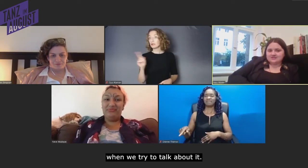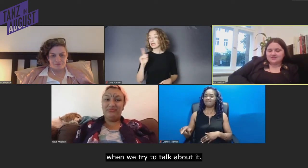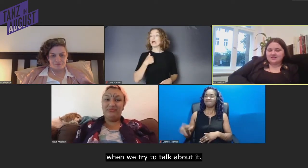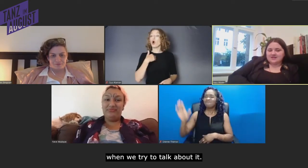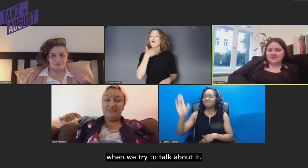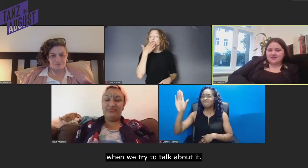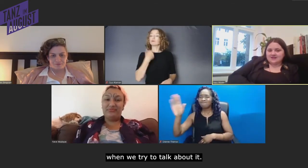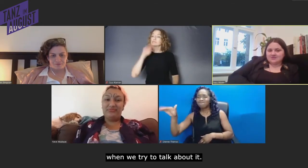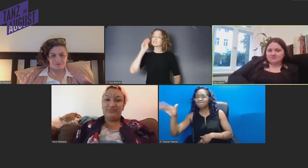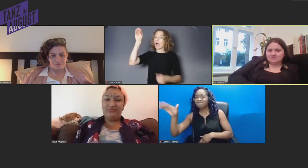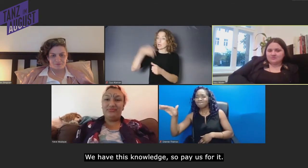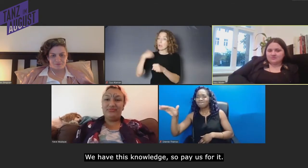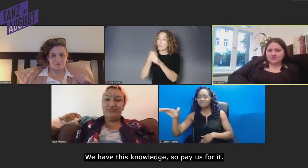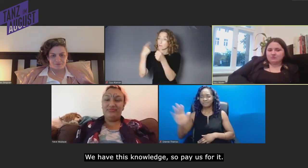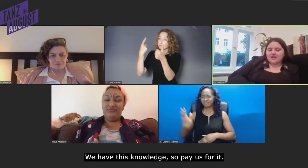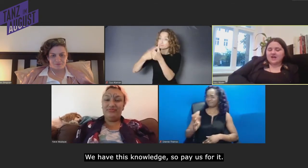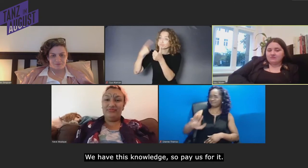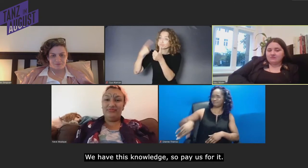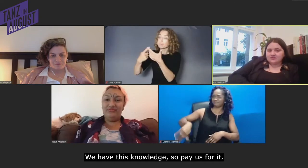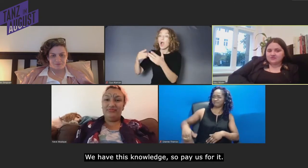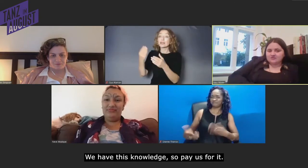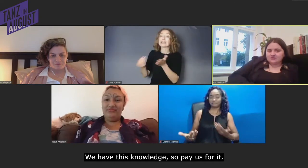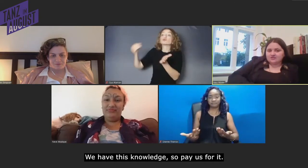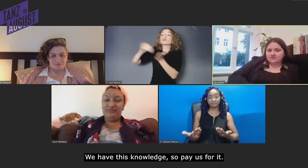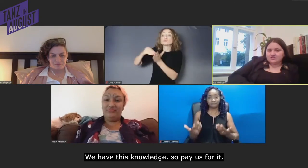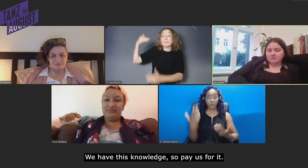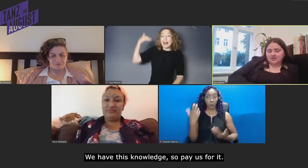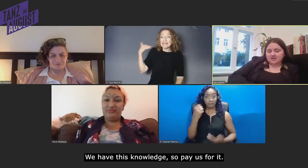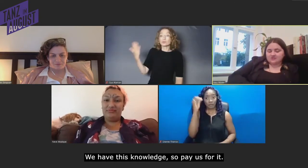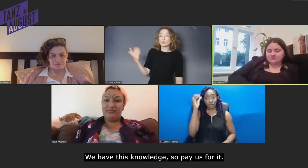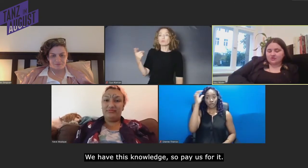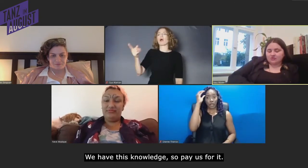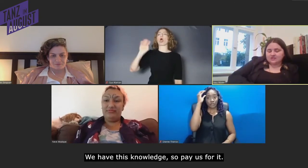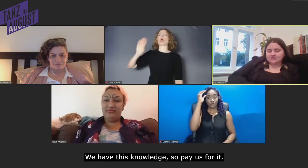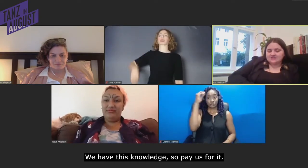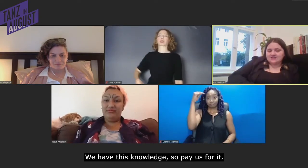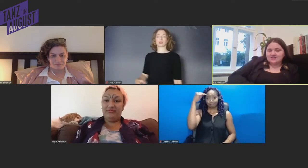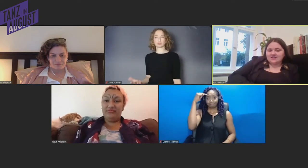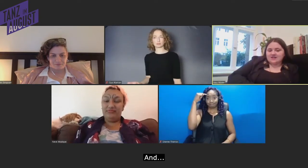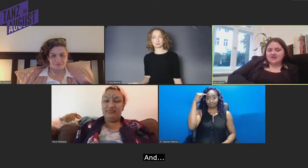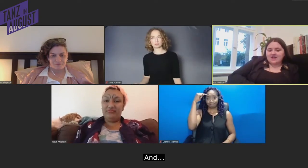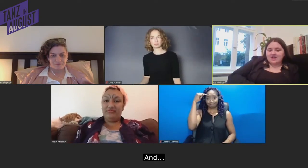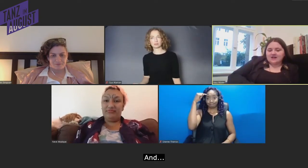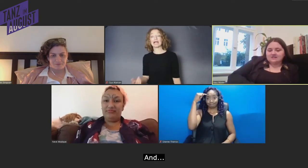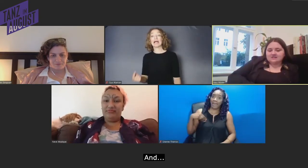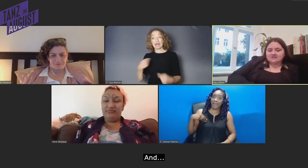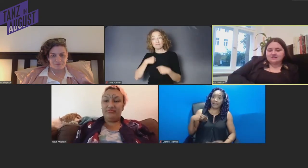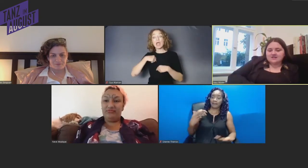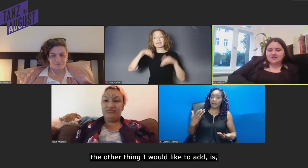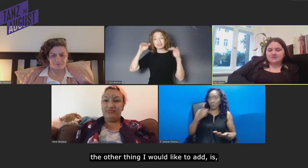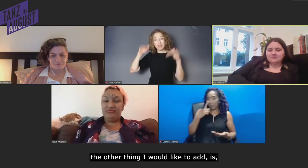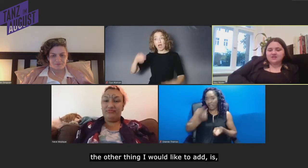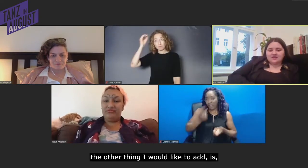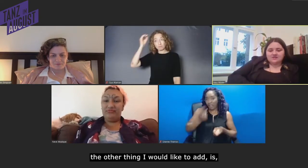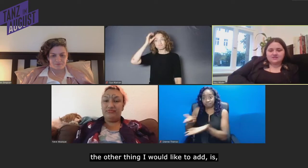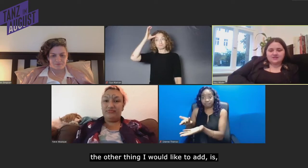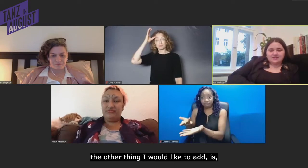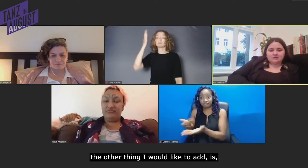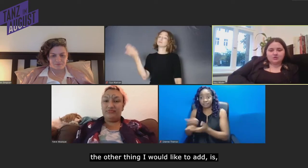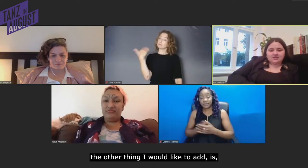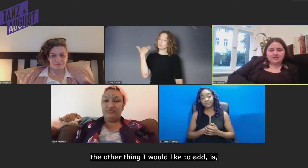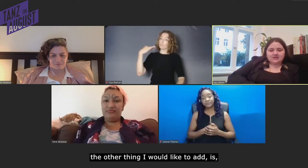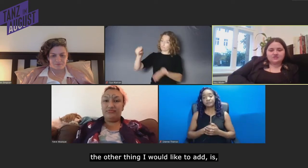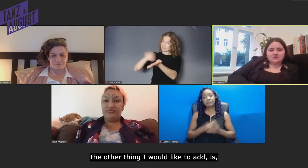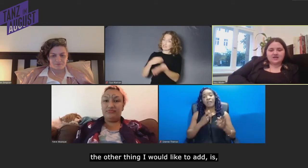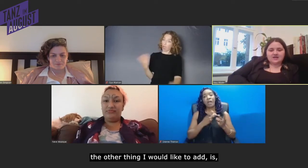it. We have this knowledge, so pay us for it. And the other thing I